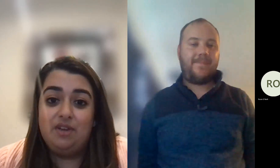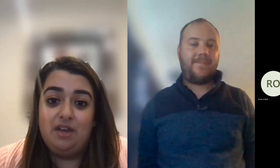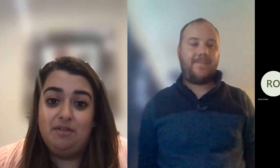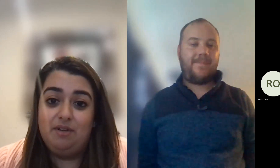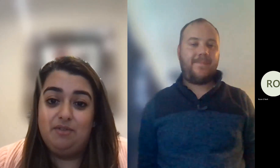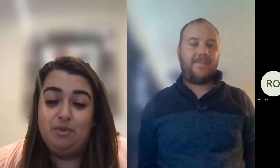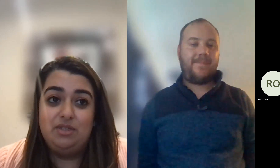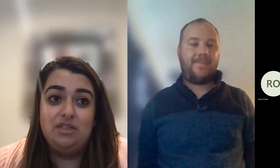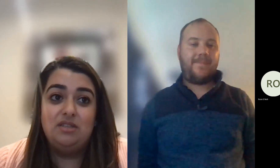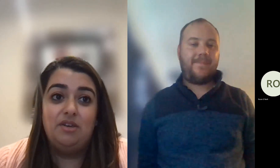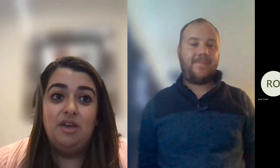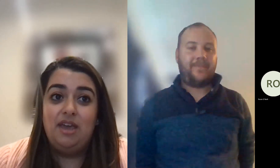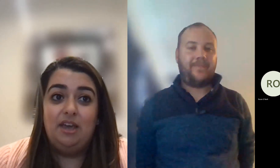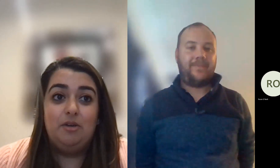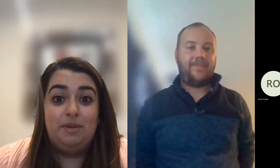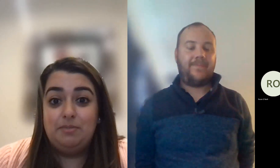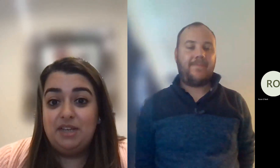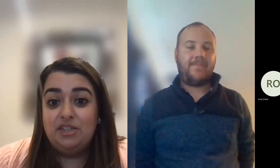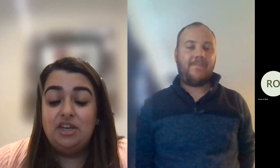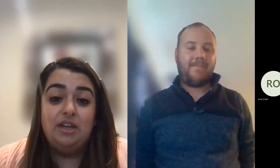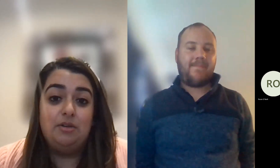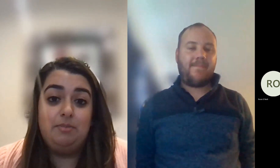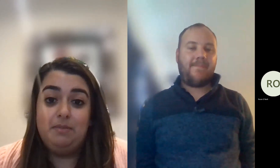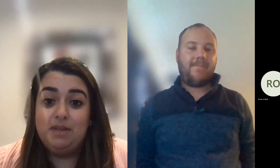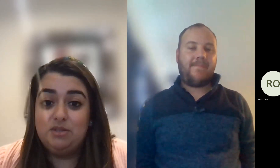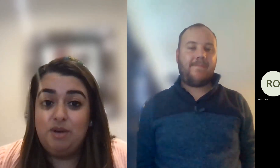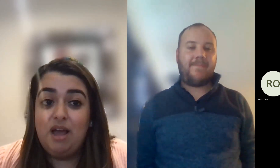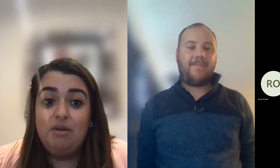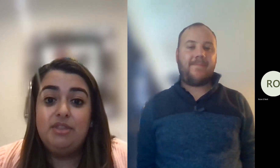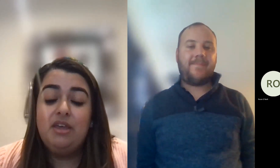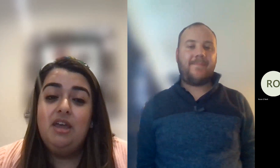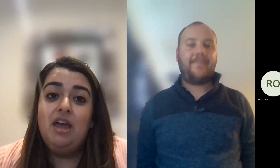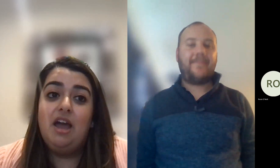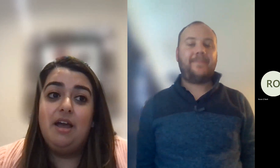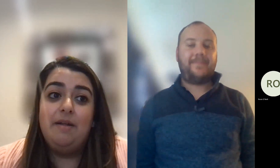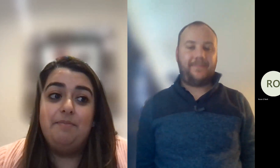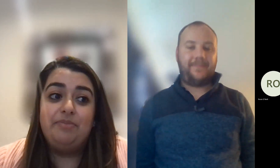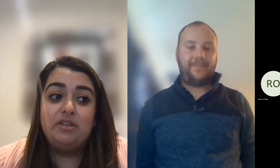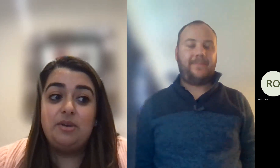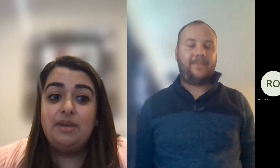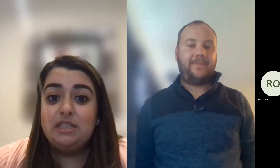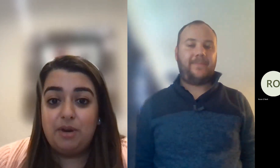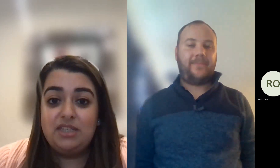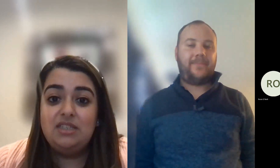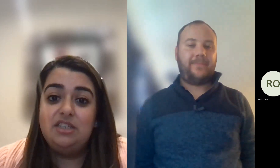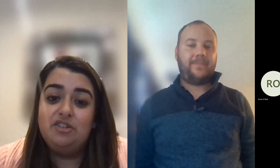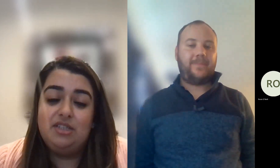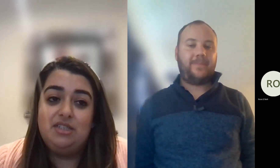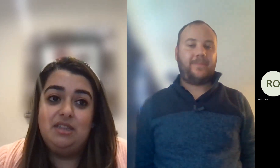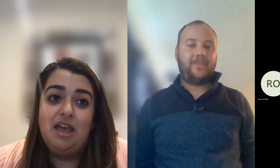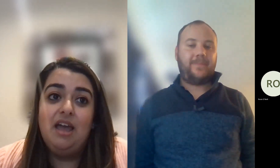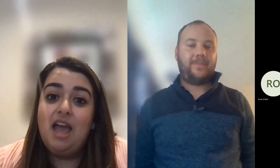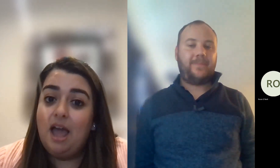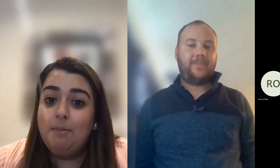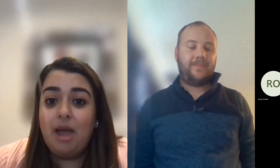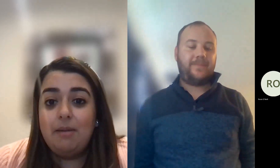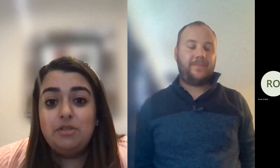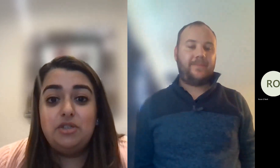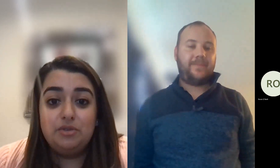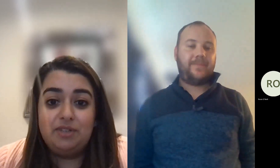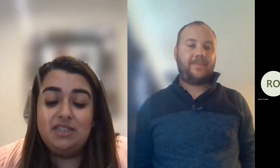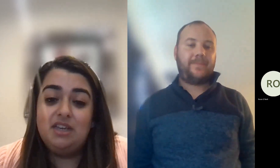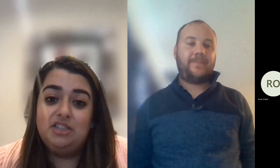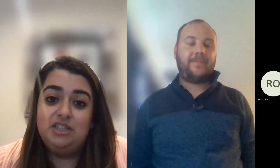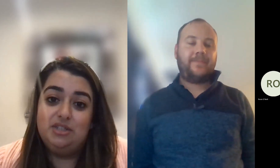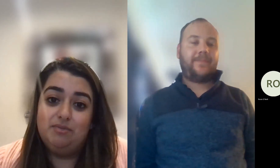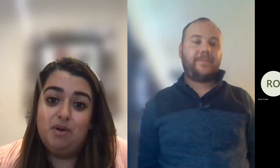range of courses. So it could be dementia, it could be mental health. So express an interest in that, and perhaps